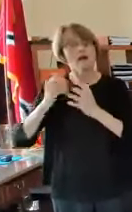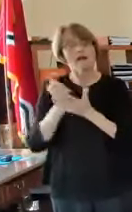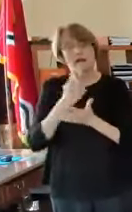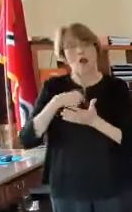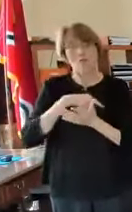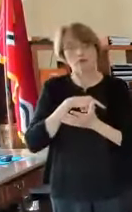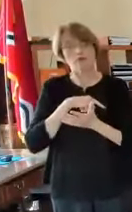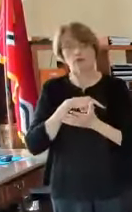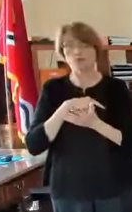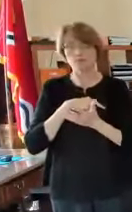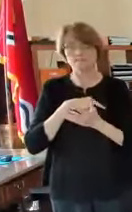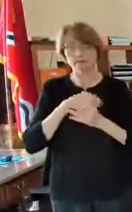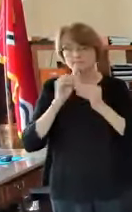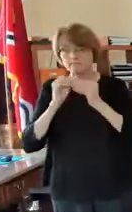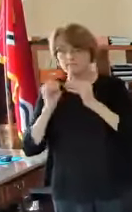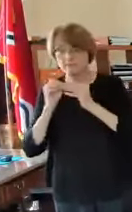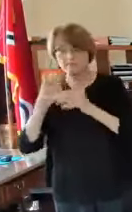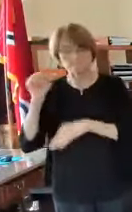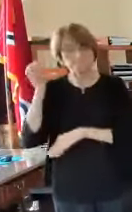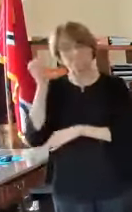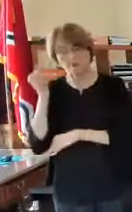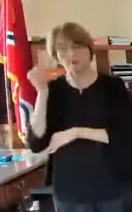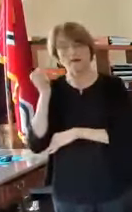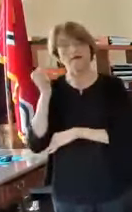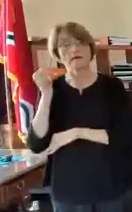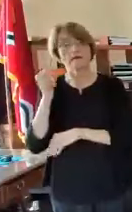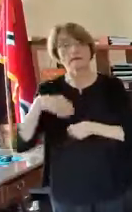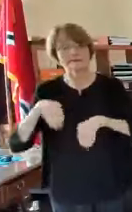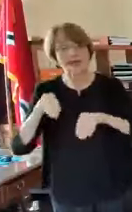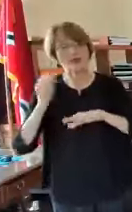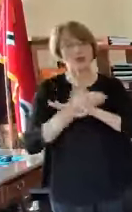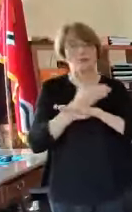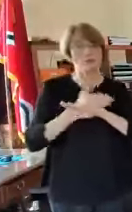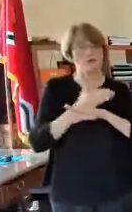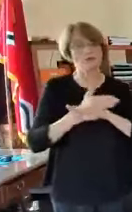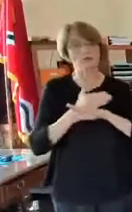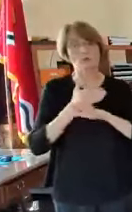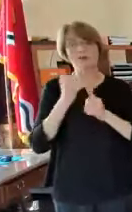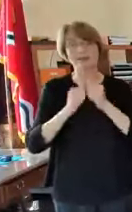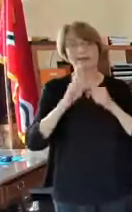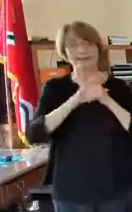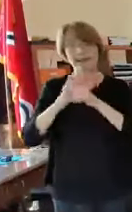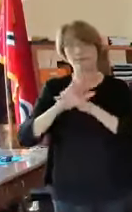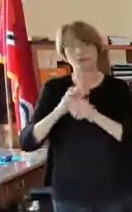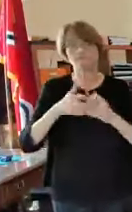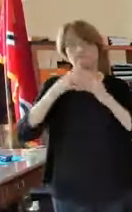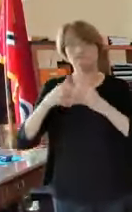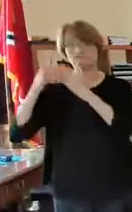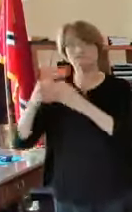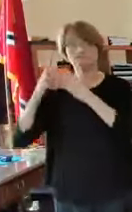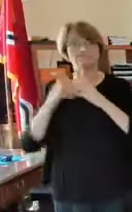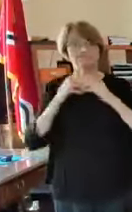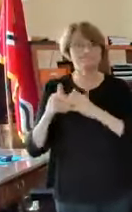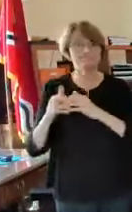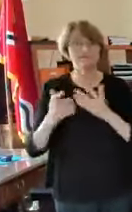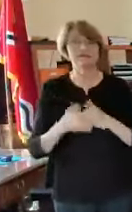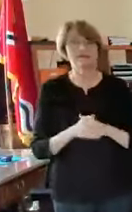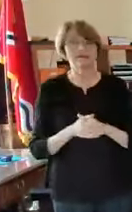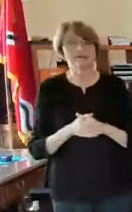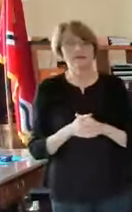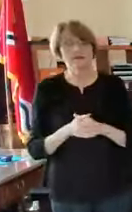neighborhoods with first one building and then the next one and the next one. So we hope that you will be